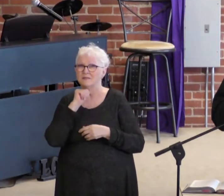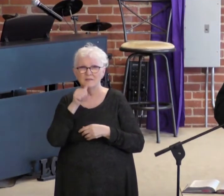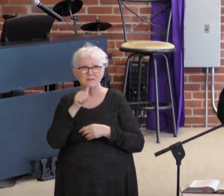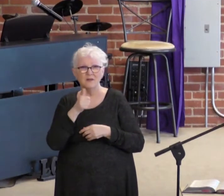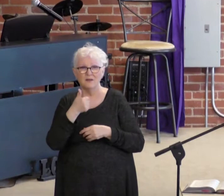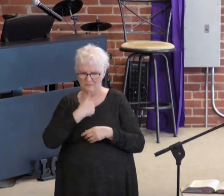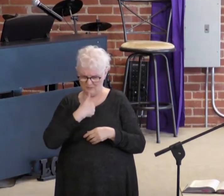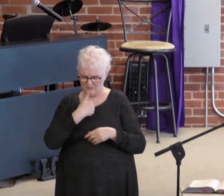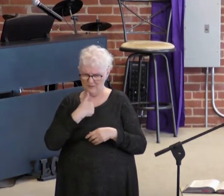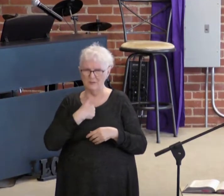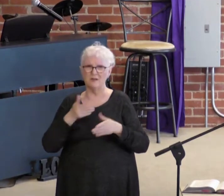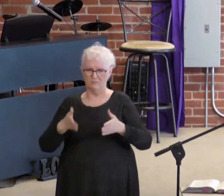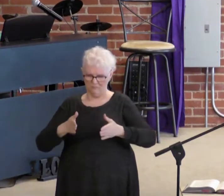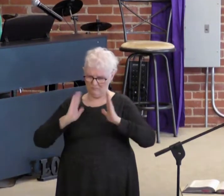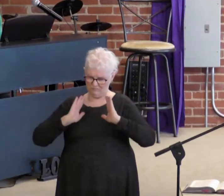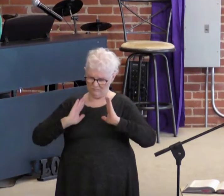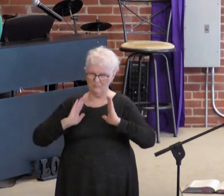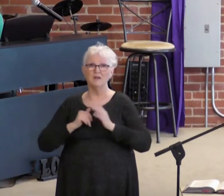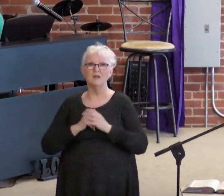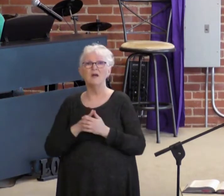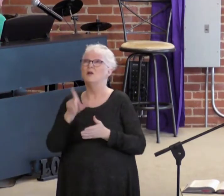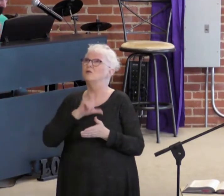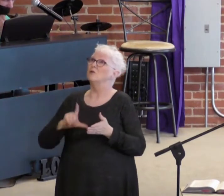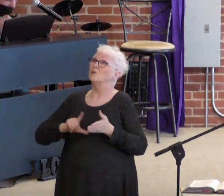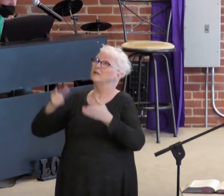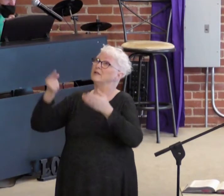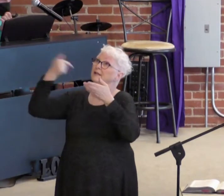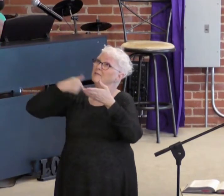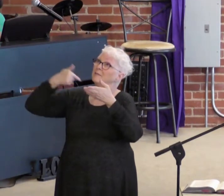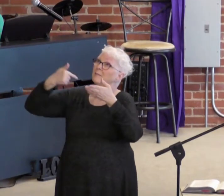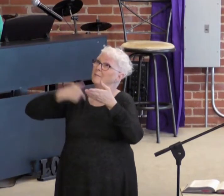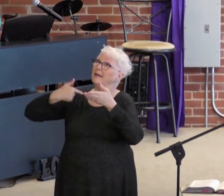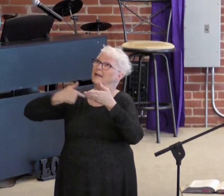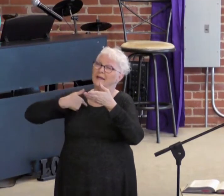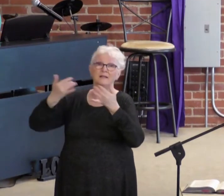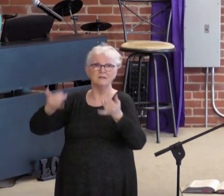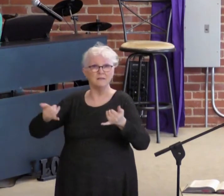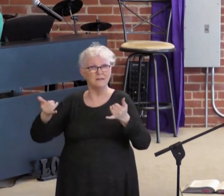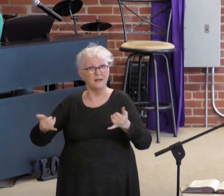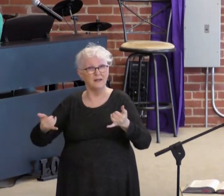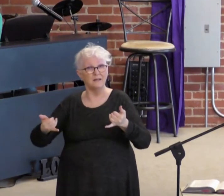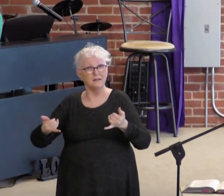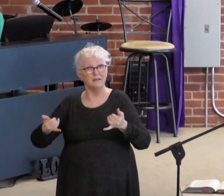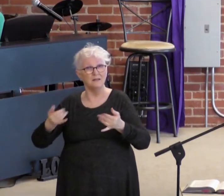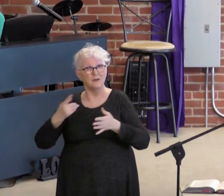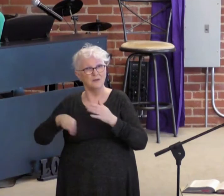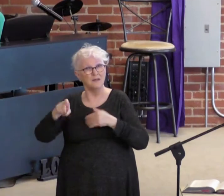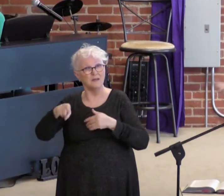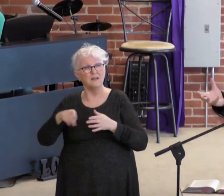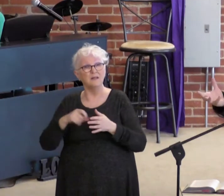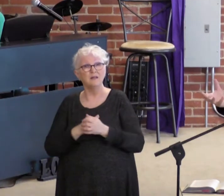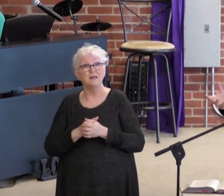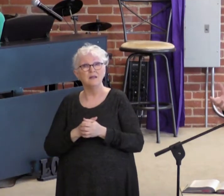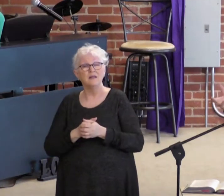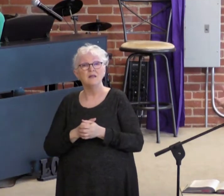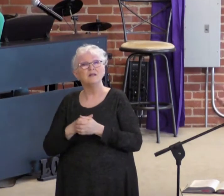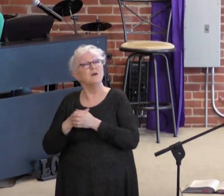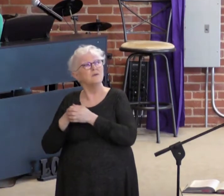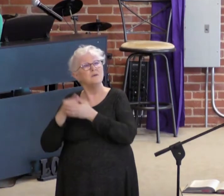not, Lord, give me today what I need. But notice it said, give